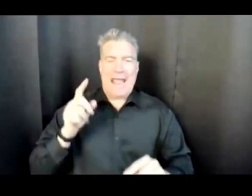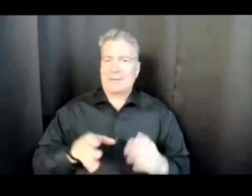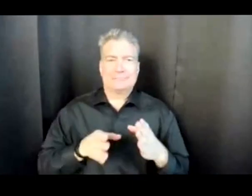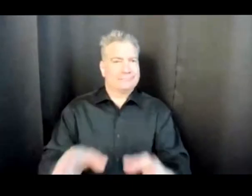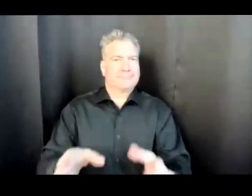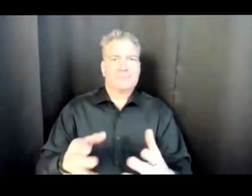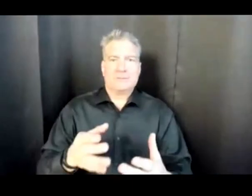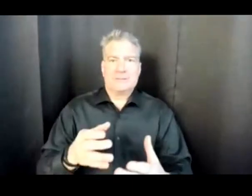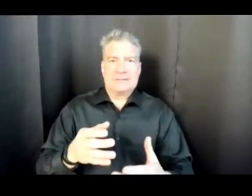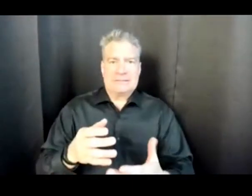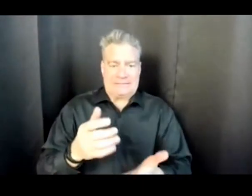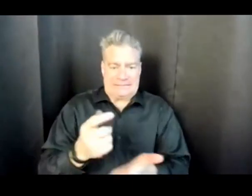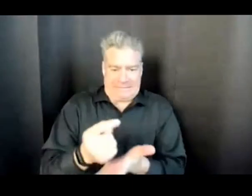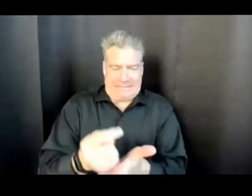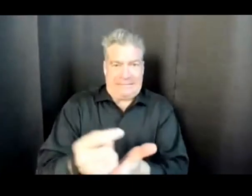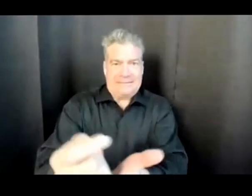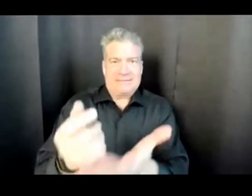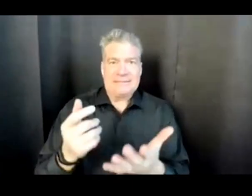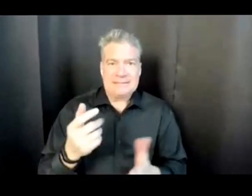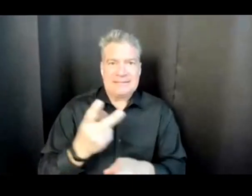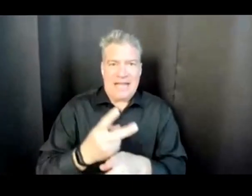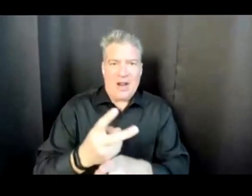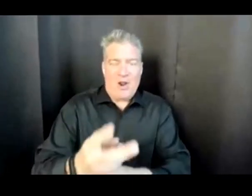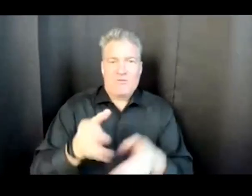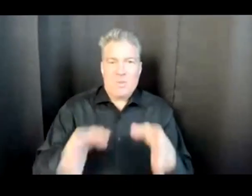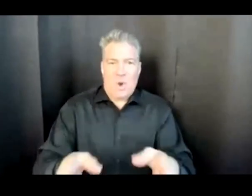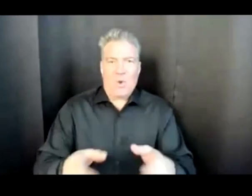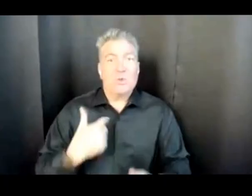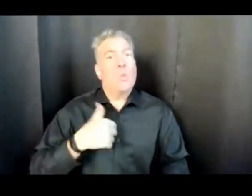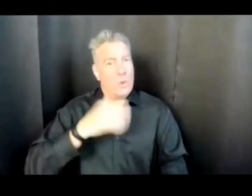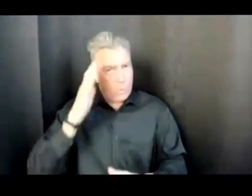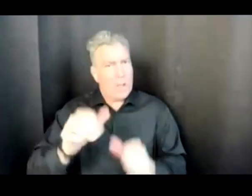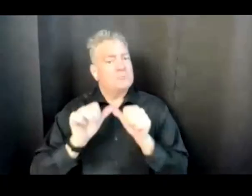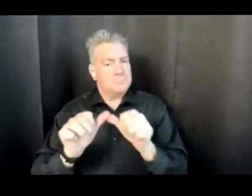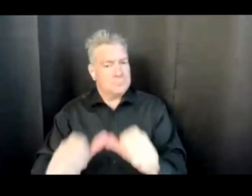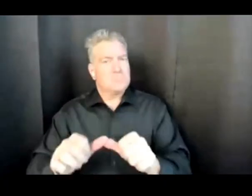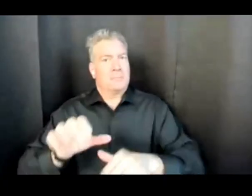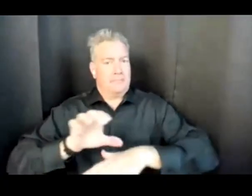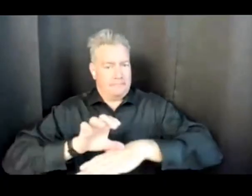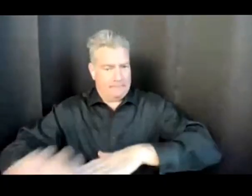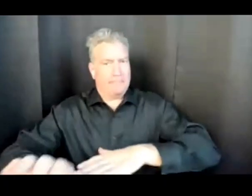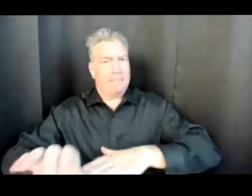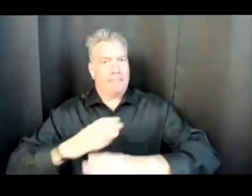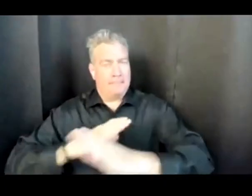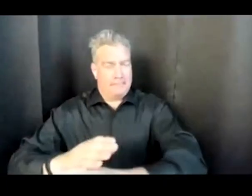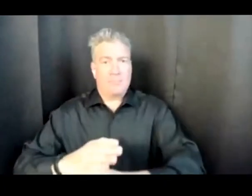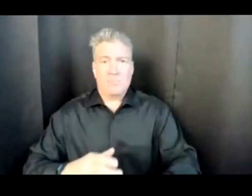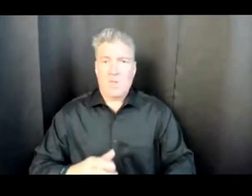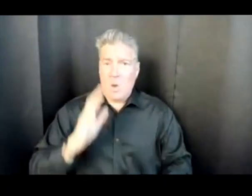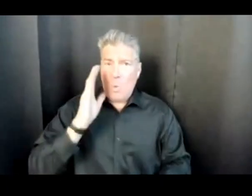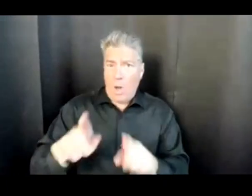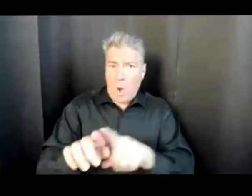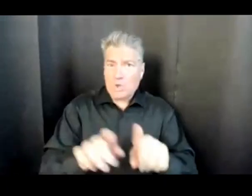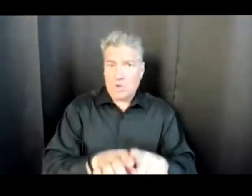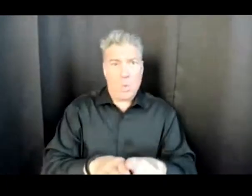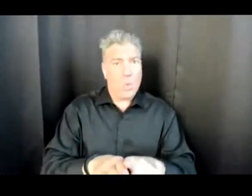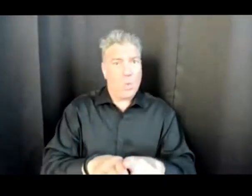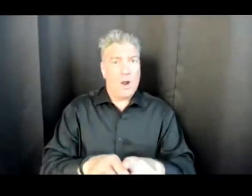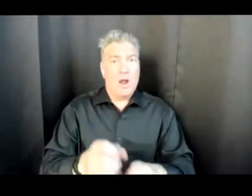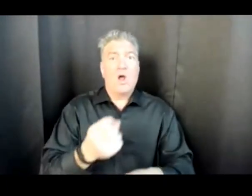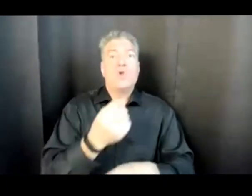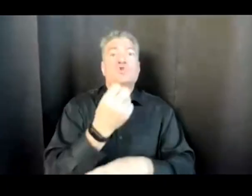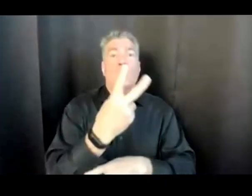with that as it comes forward. We will continue and maintain our stance of 12-hour shifts of